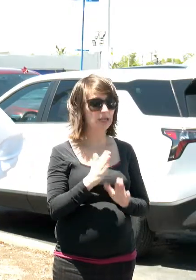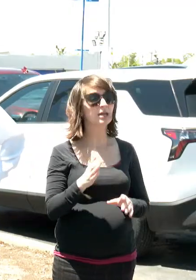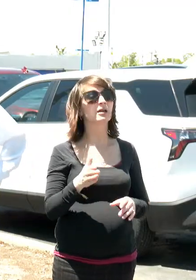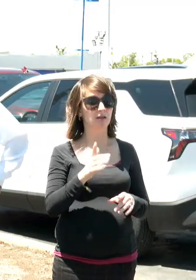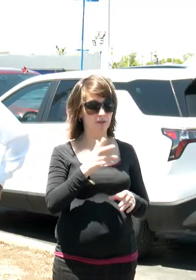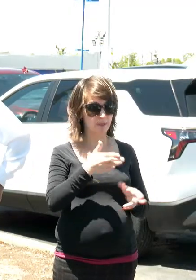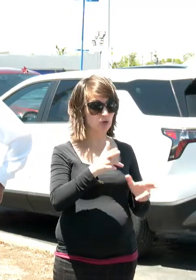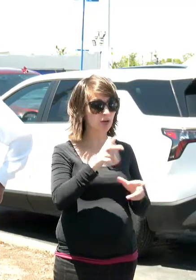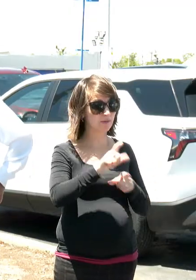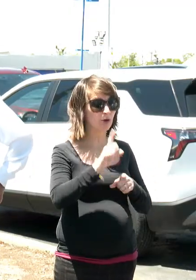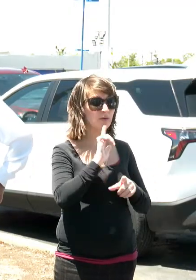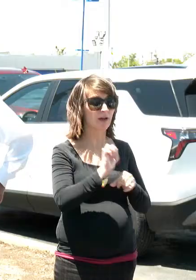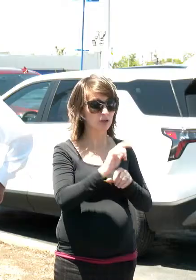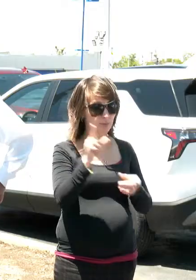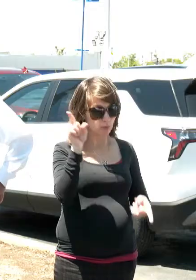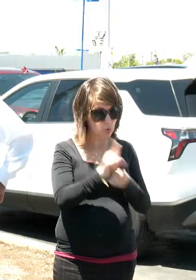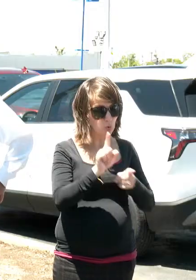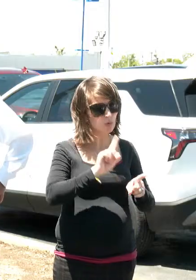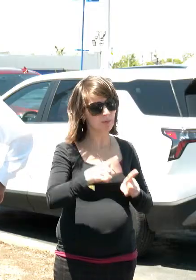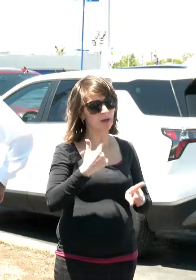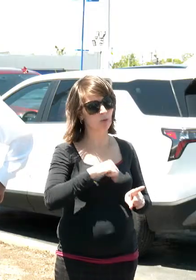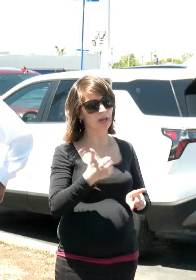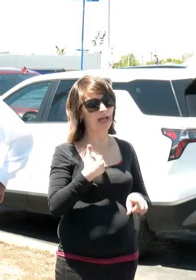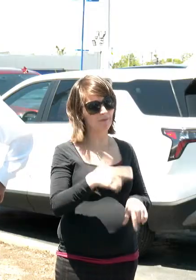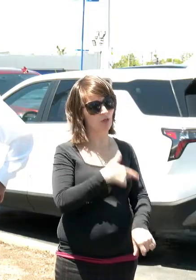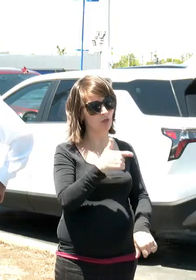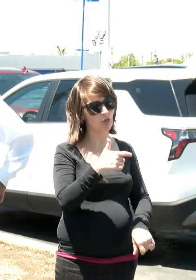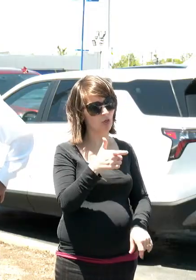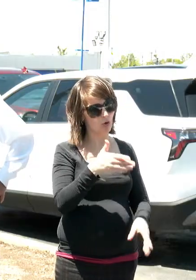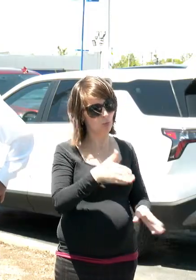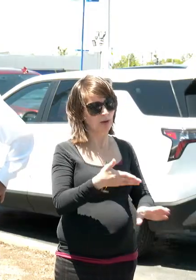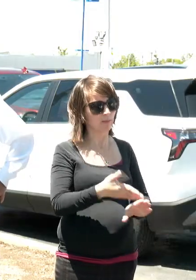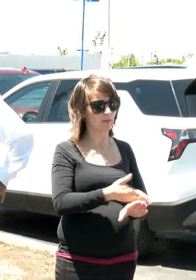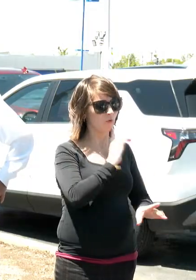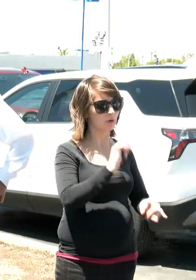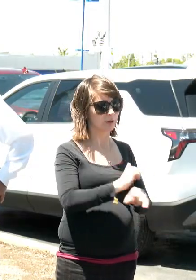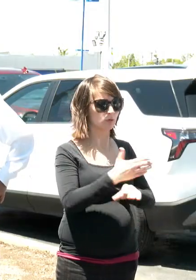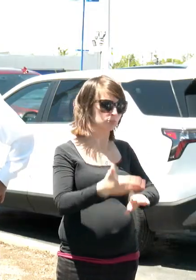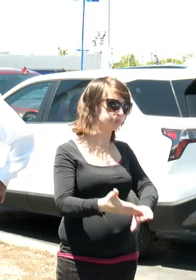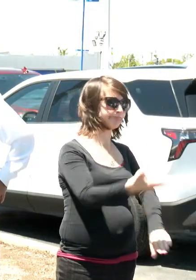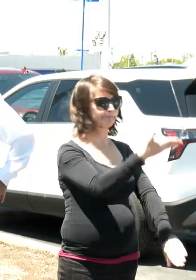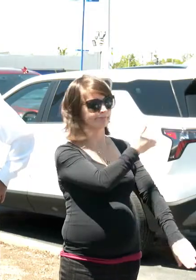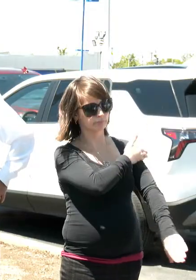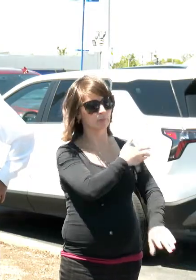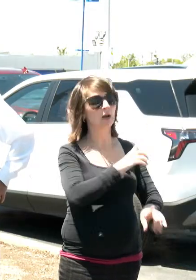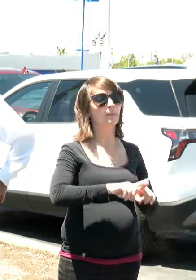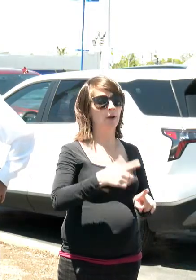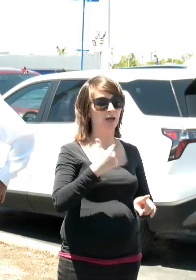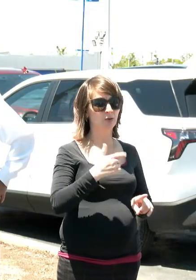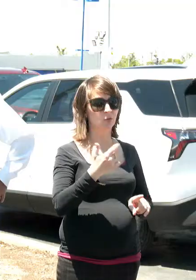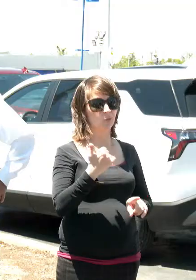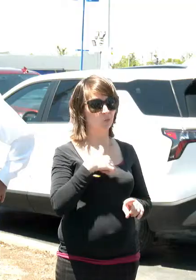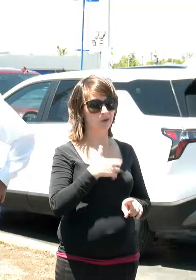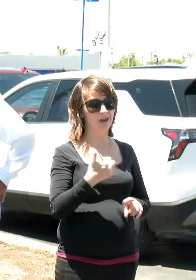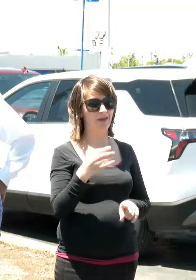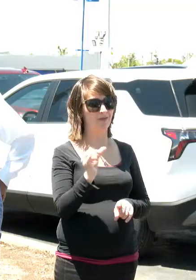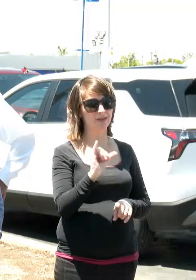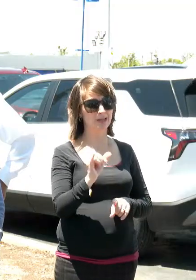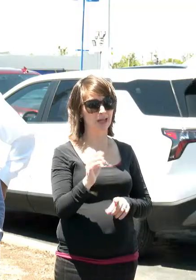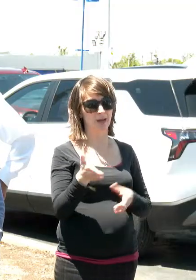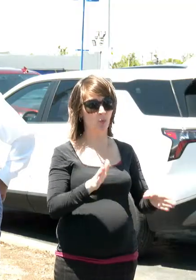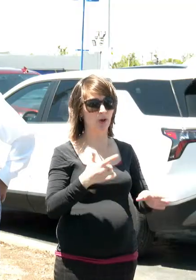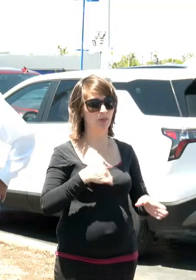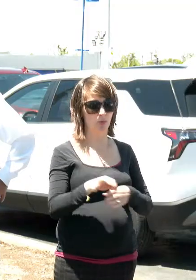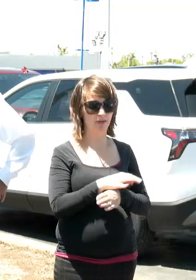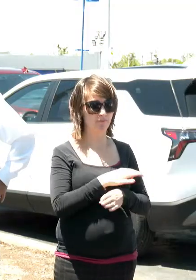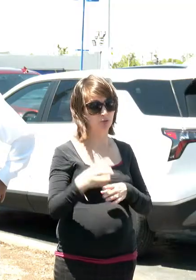reduced, but we certainly got a long way to go. So we'll always investigate it the same way that we do outside this zone. I've told you about the